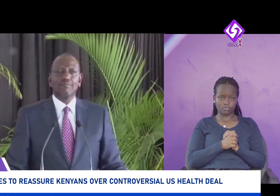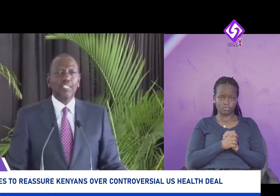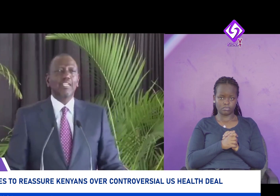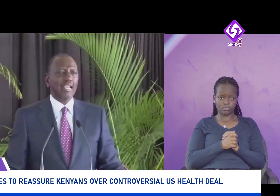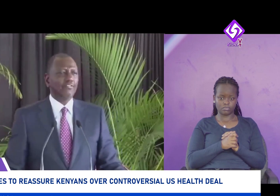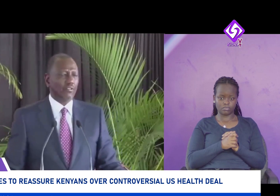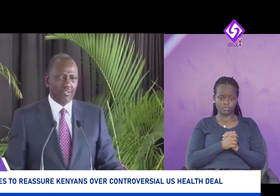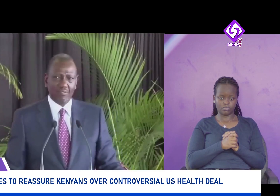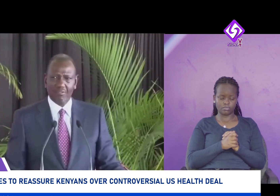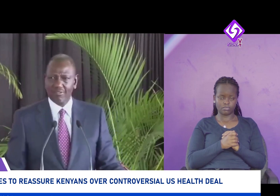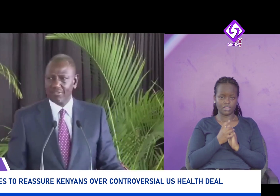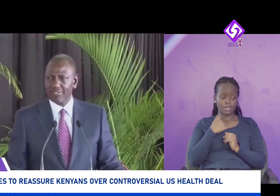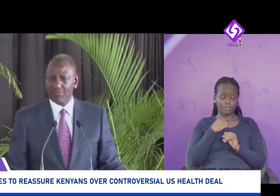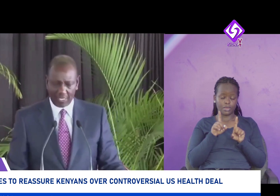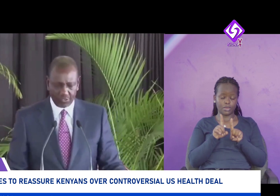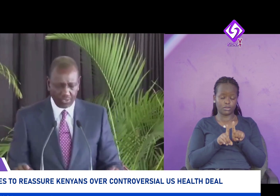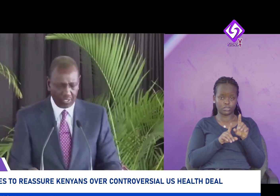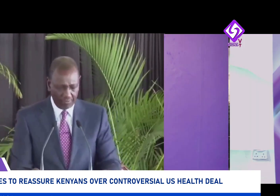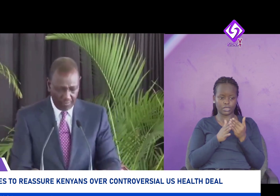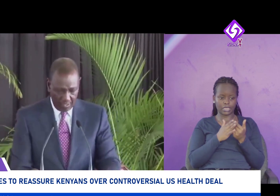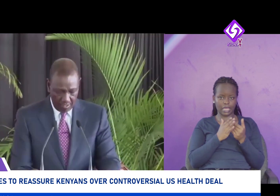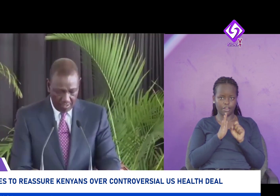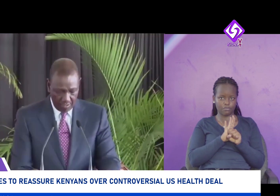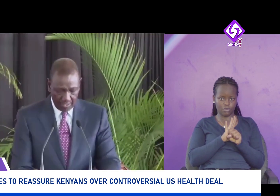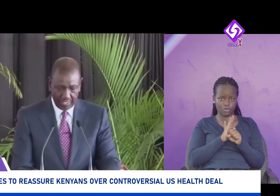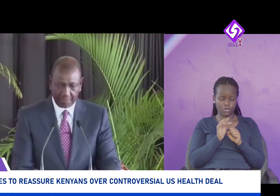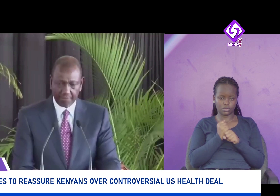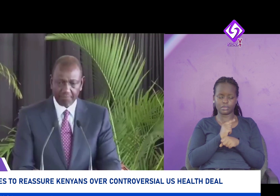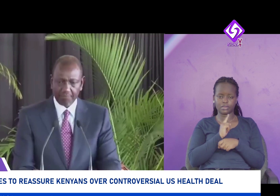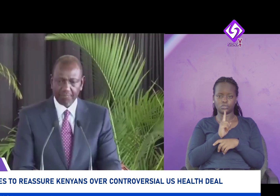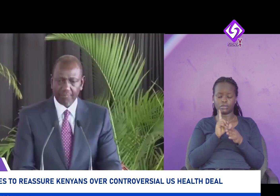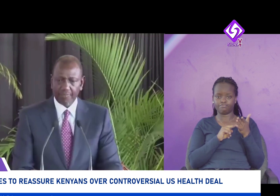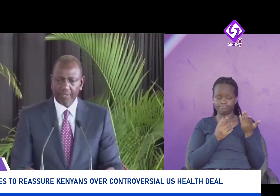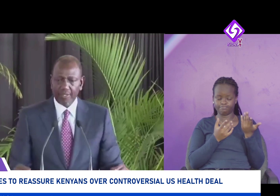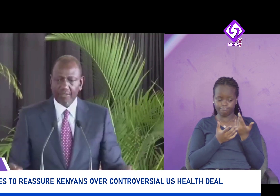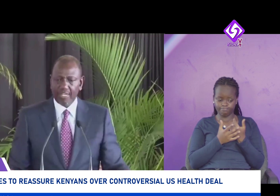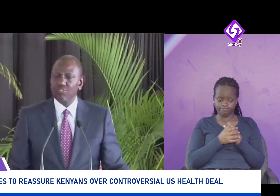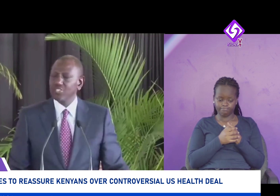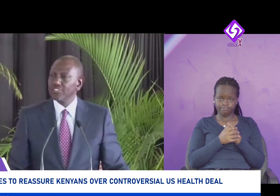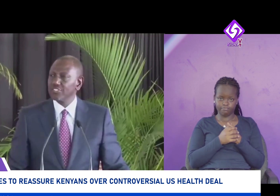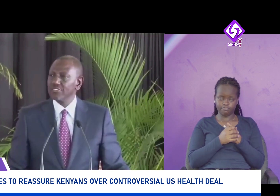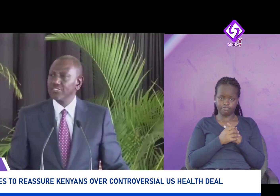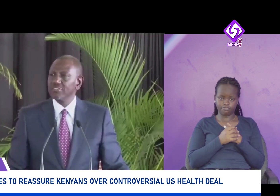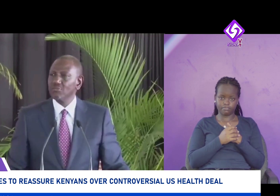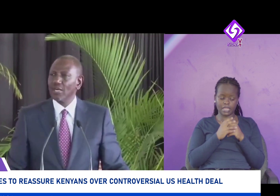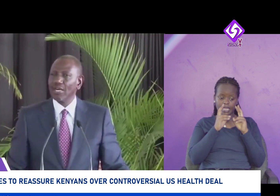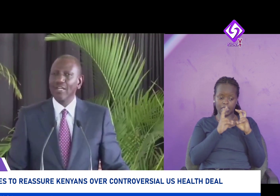been careful to make sure that the negotiations were